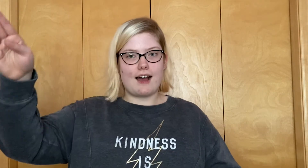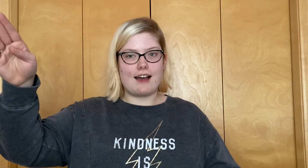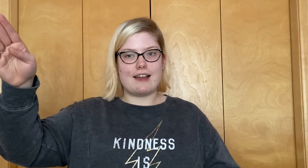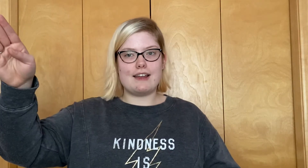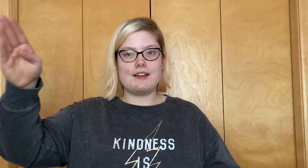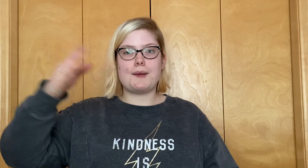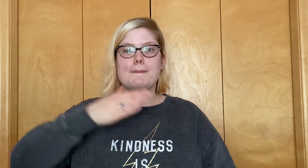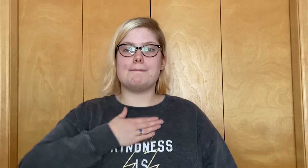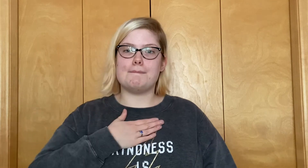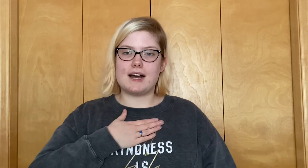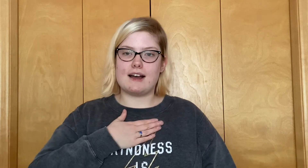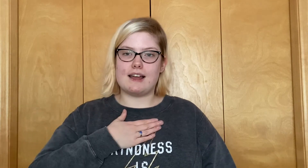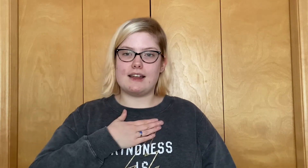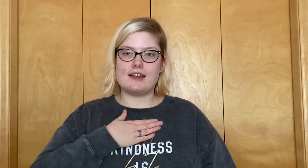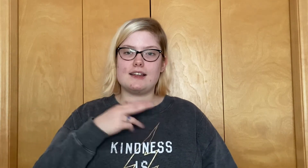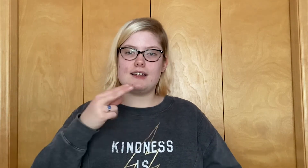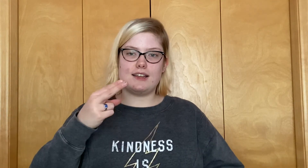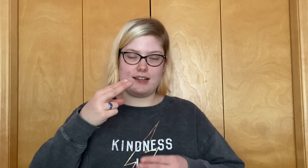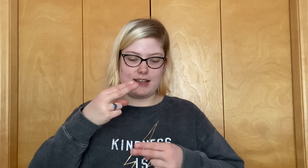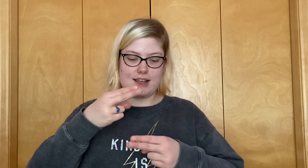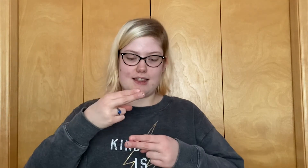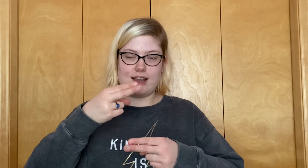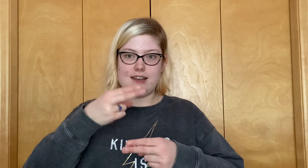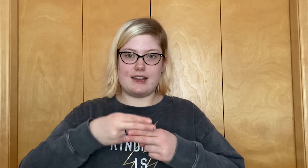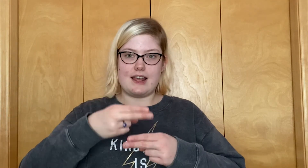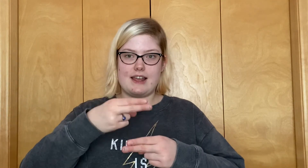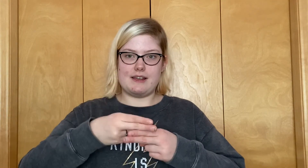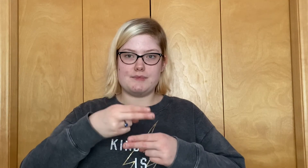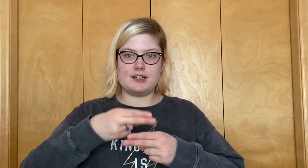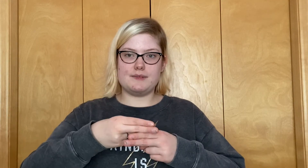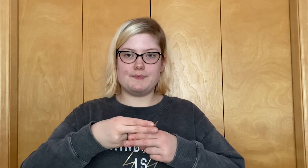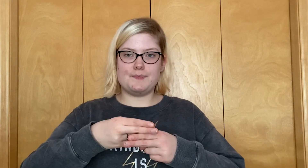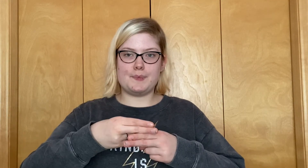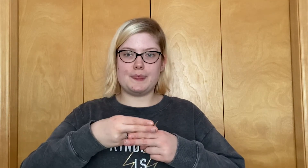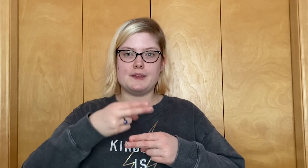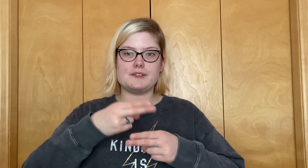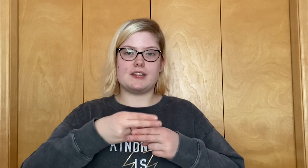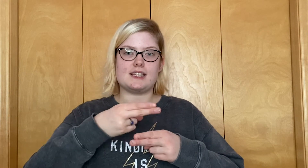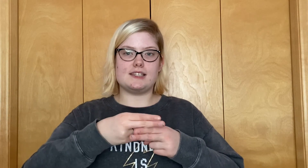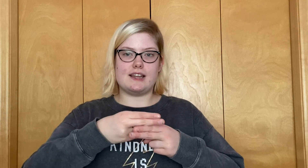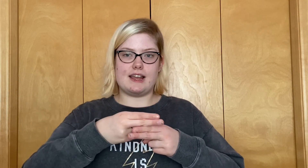hi, my, and then name. So that's name.